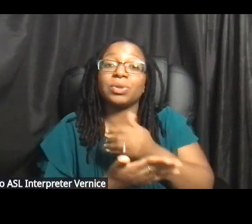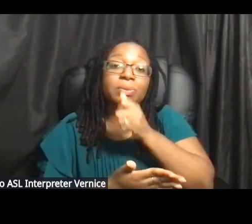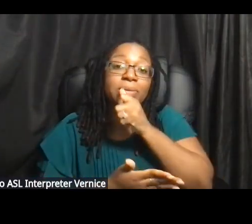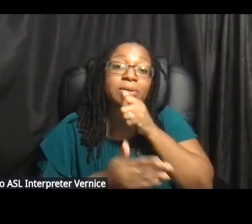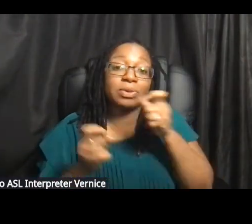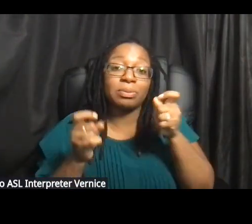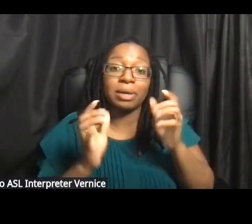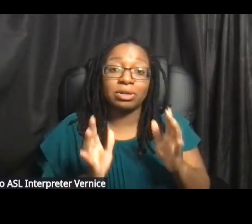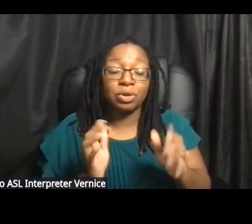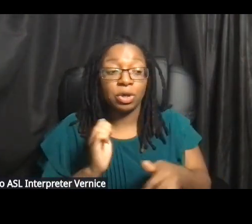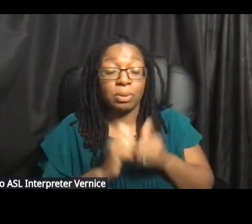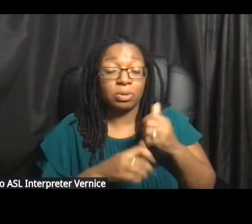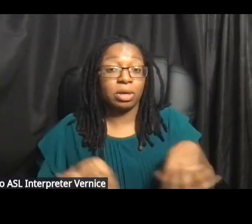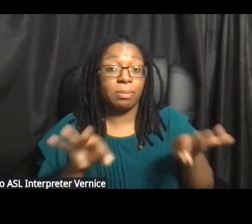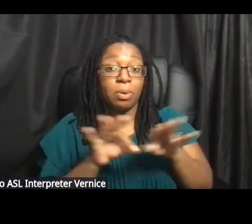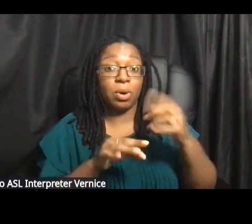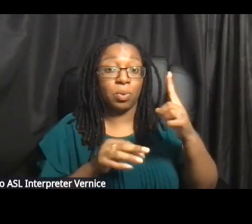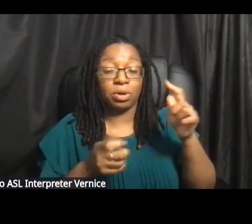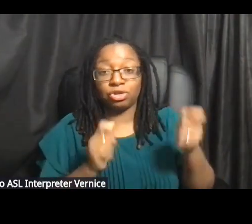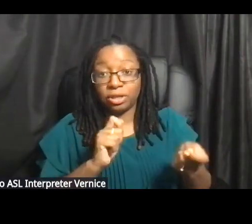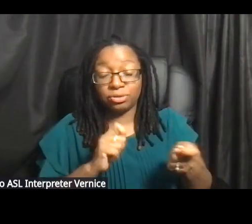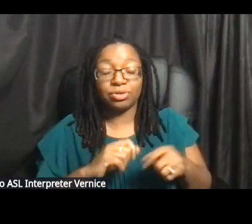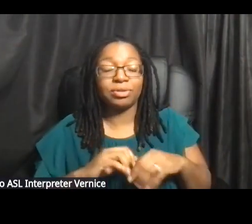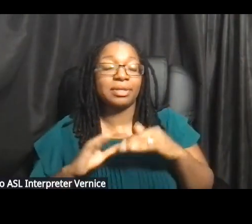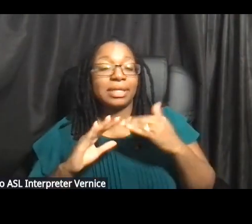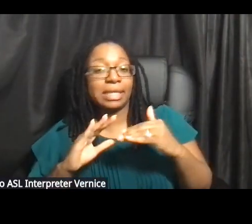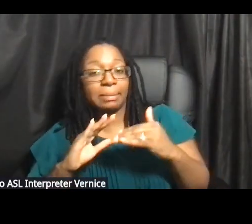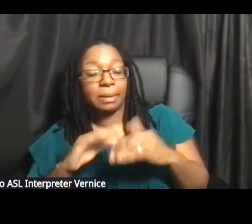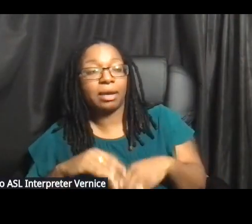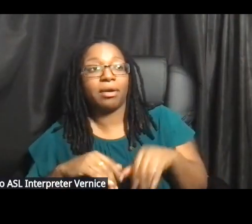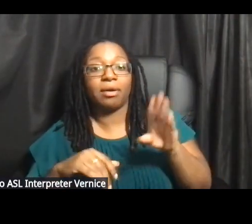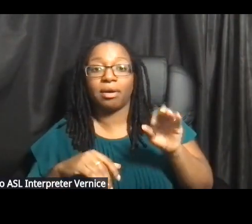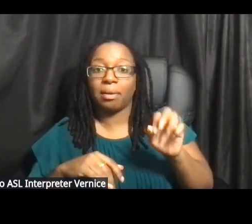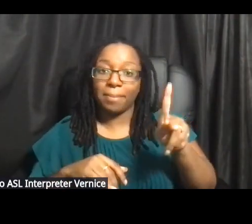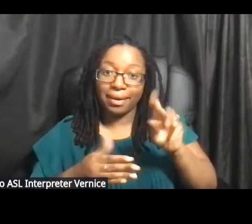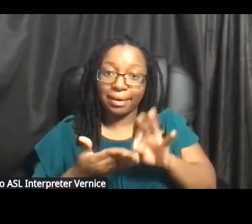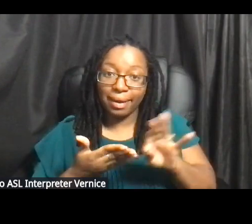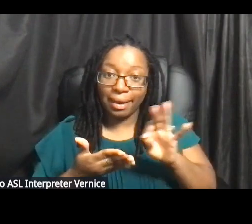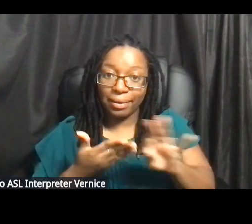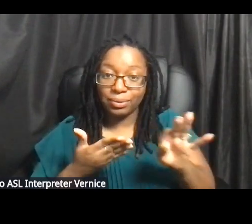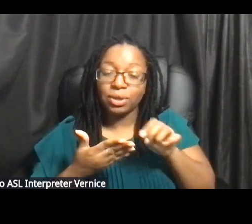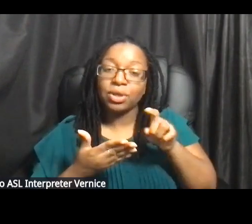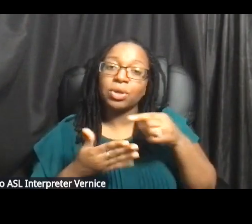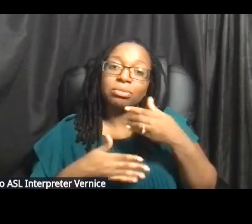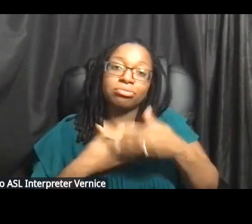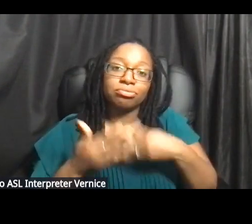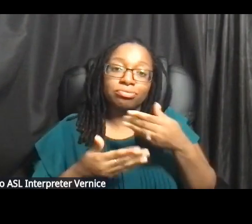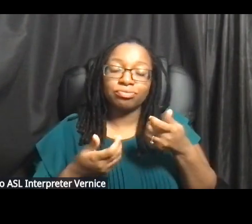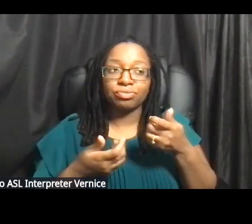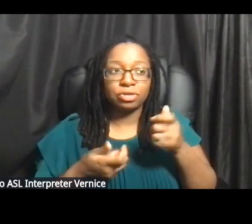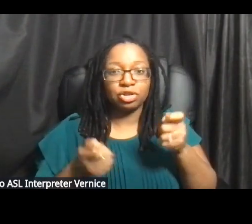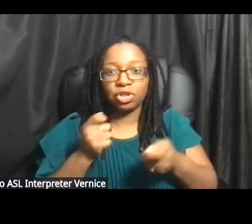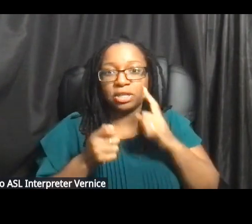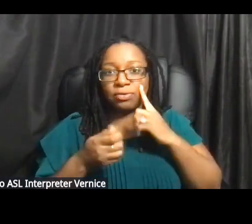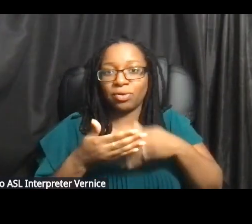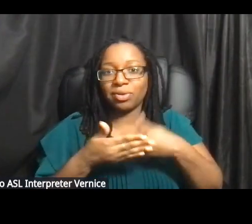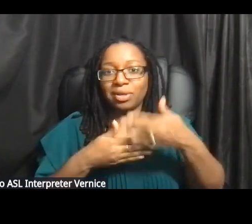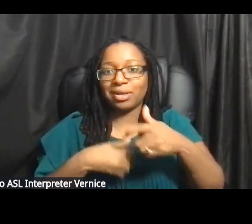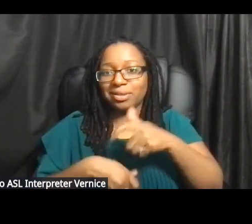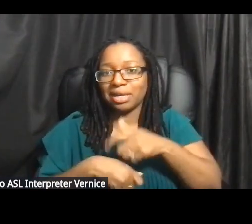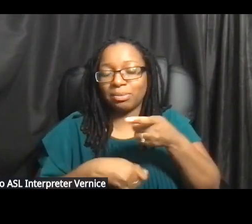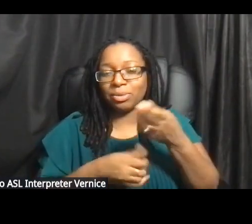important passwords, change your email, change your bank account. And then as you go about your life, change the password the next time you log into that